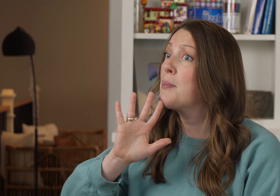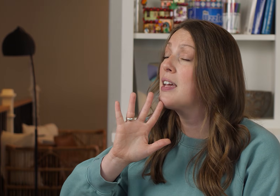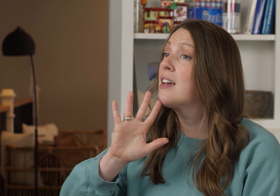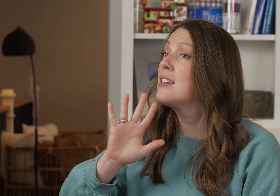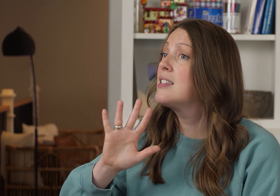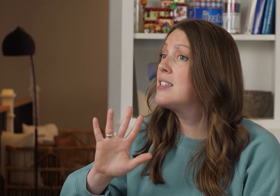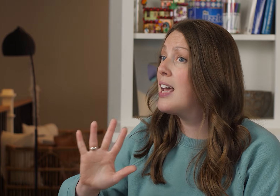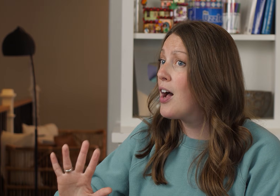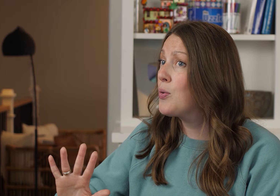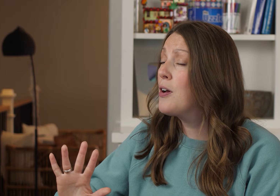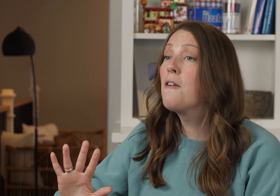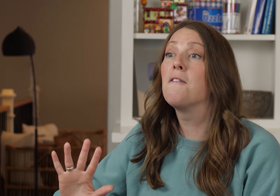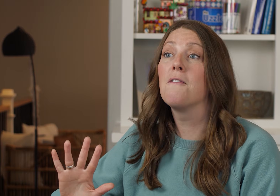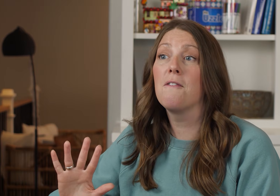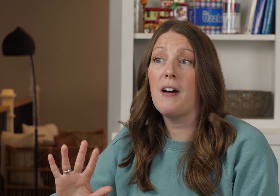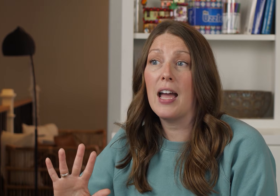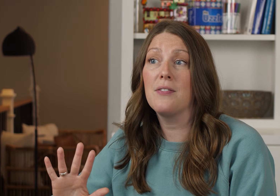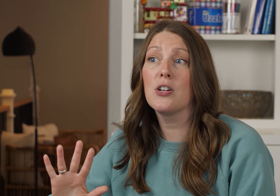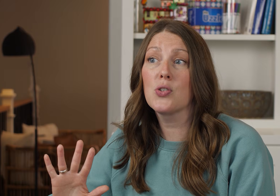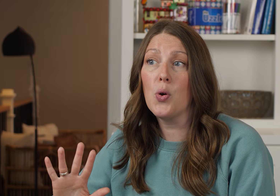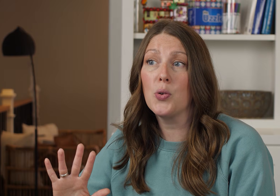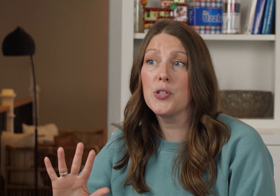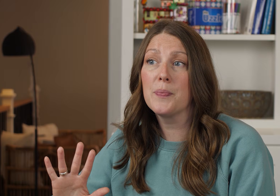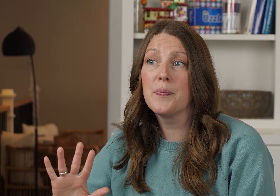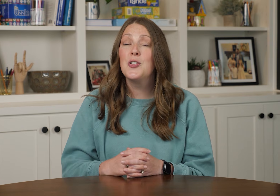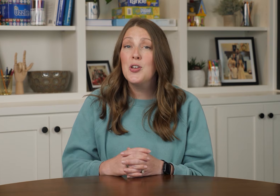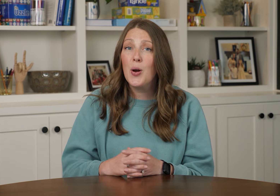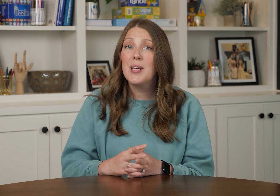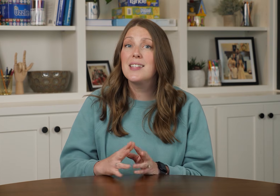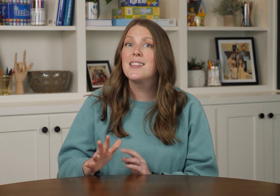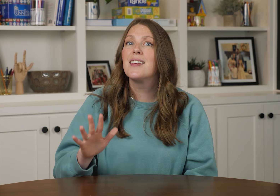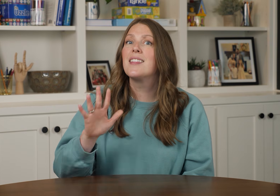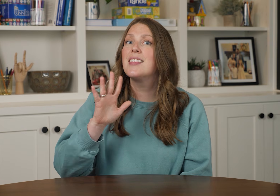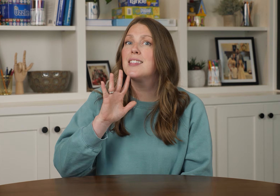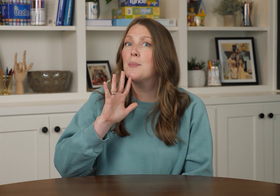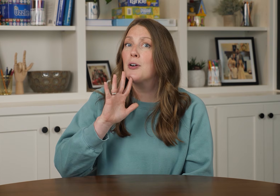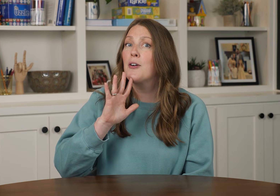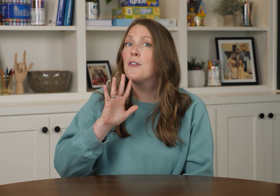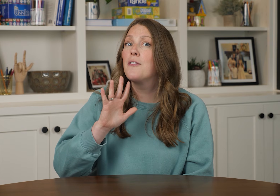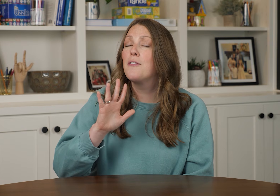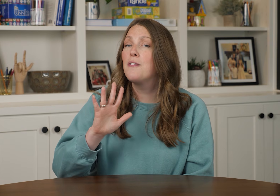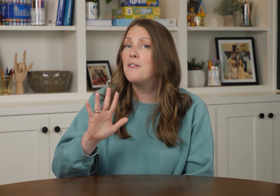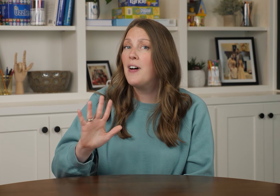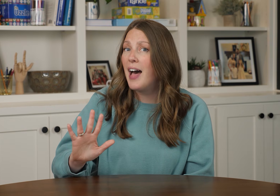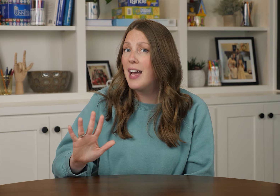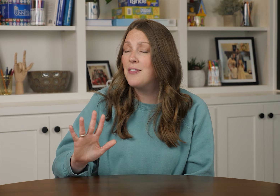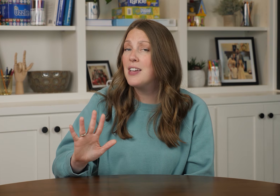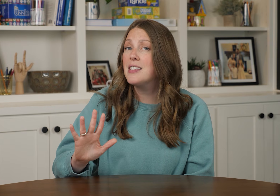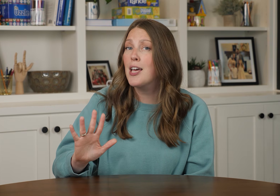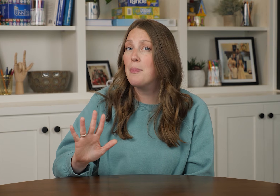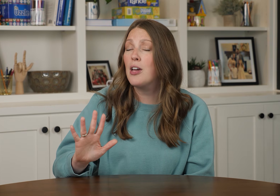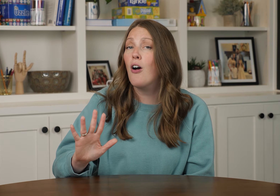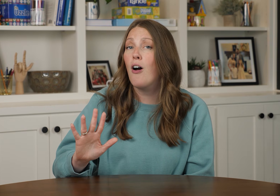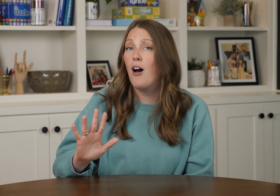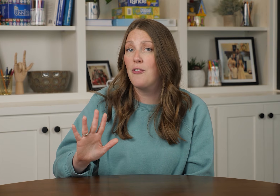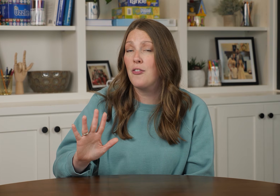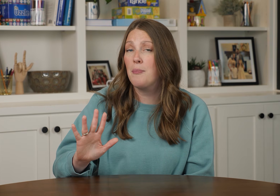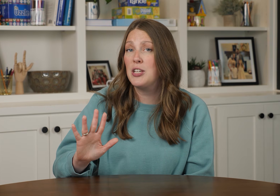coming down 5 years old. Notice this number 5 is coming off of my